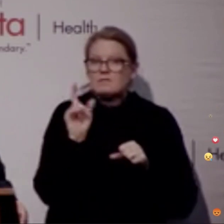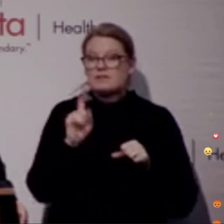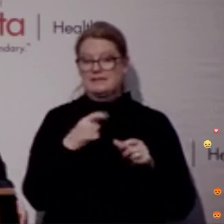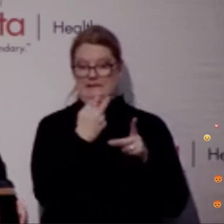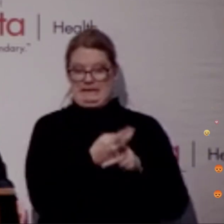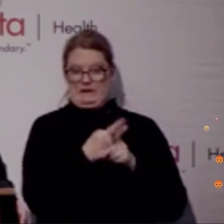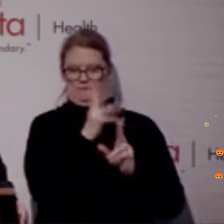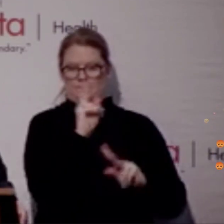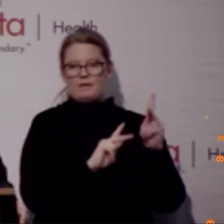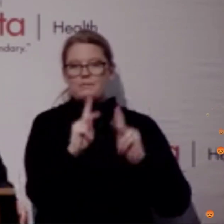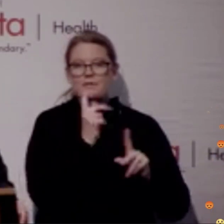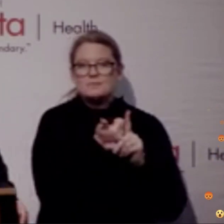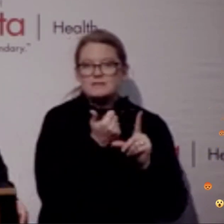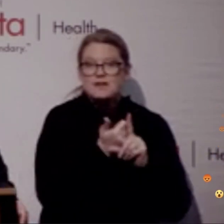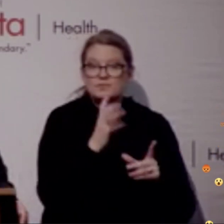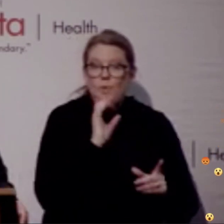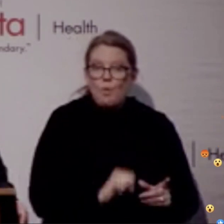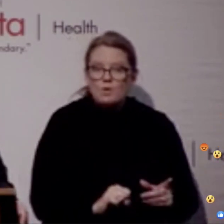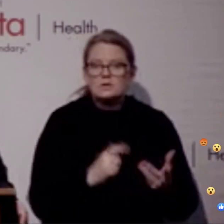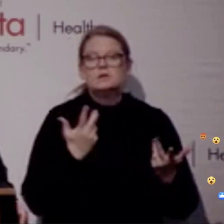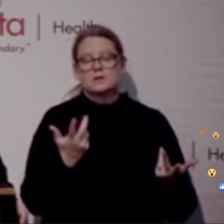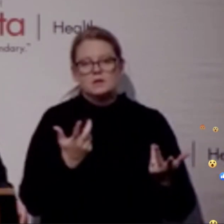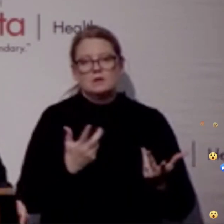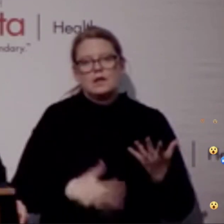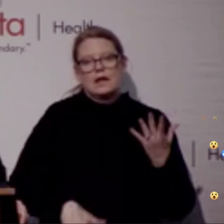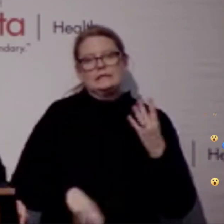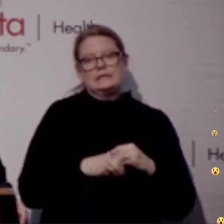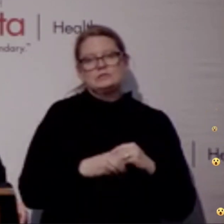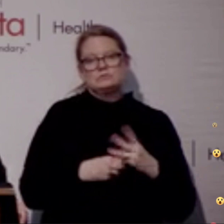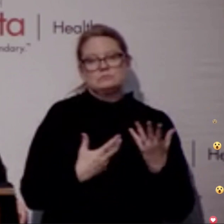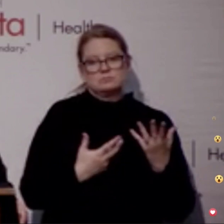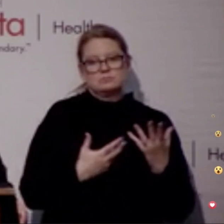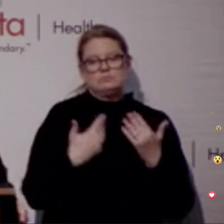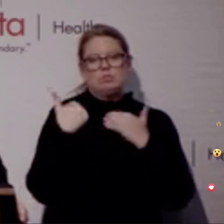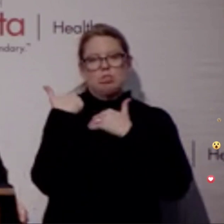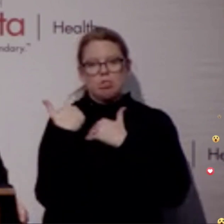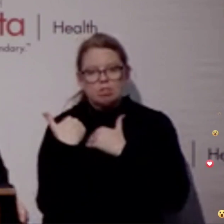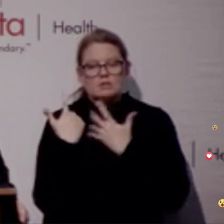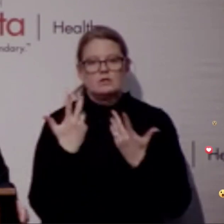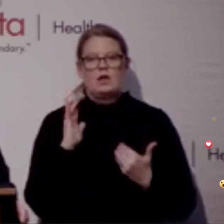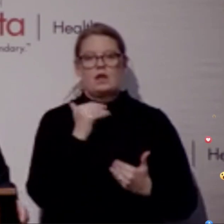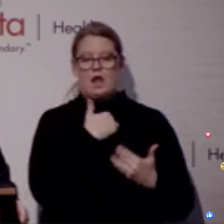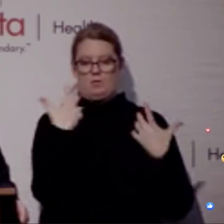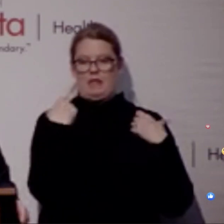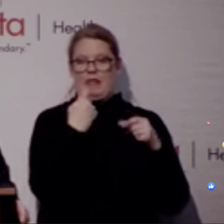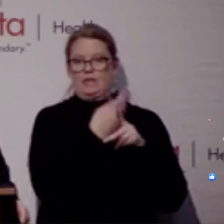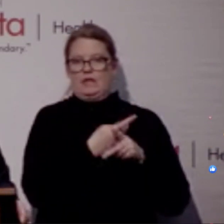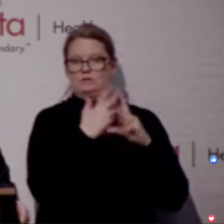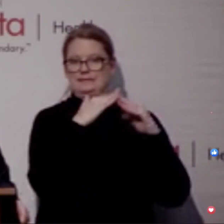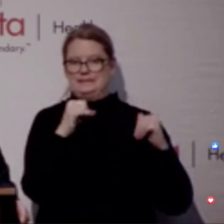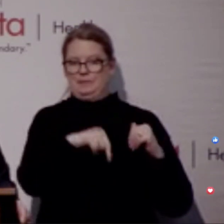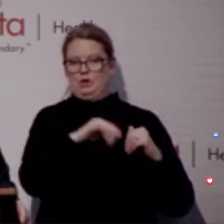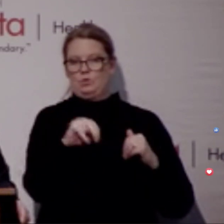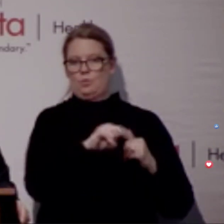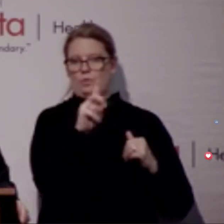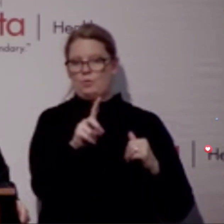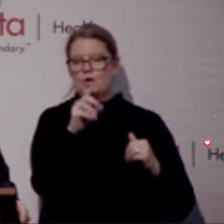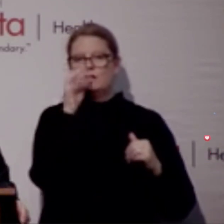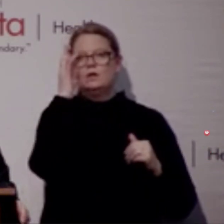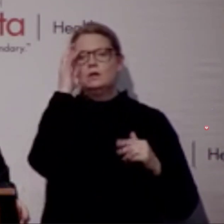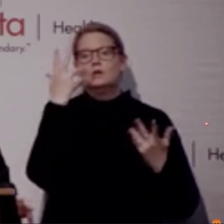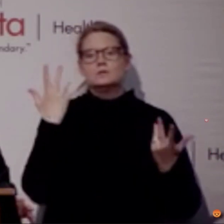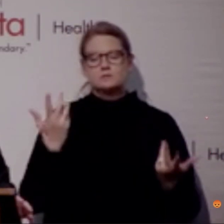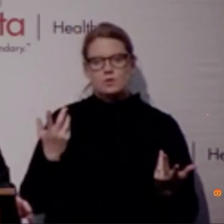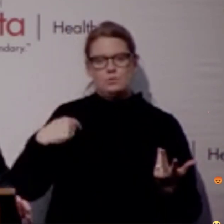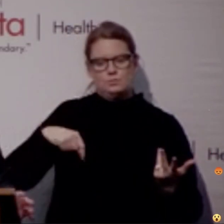elderly, that creates an additional potential crimp on our healthcare system here in North Dakota. And so